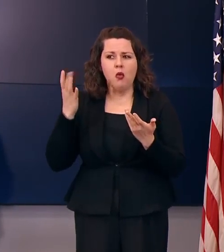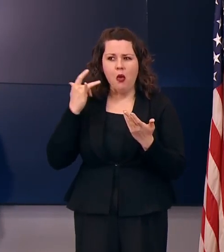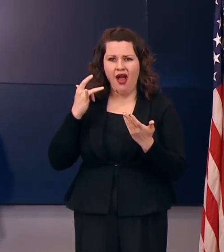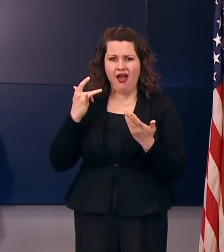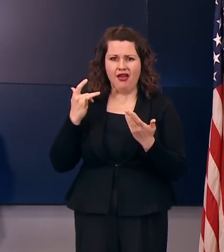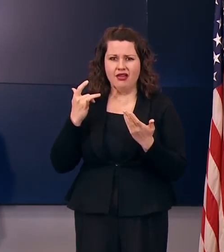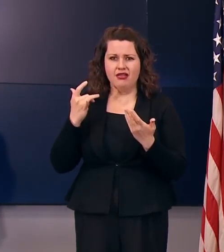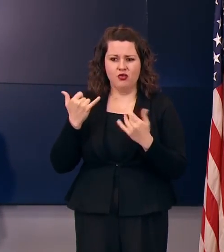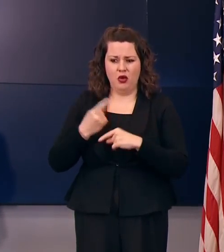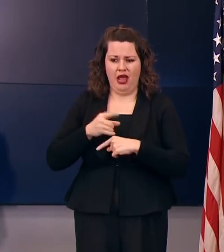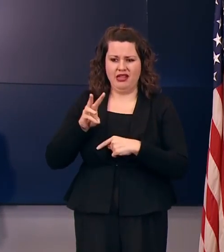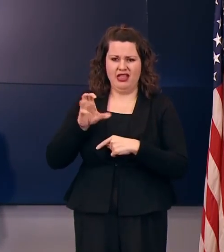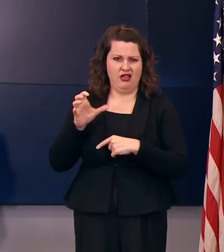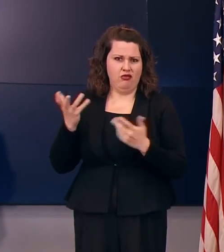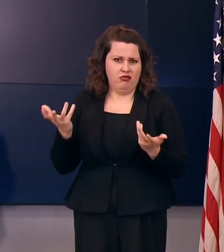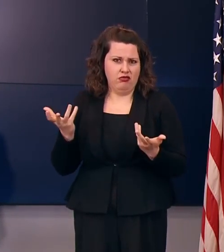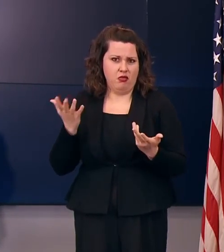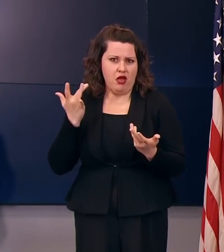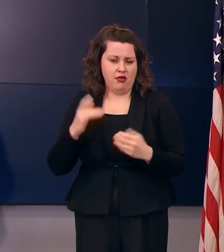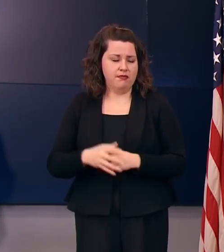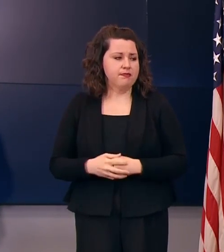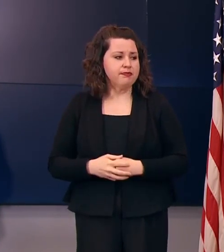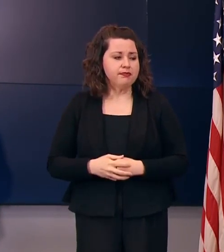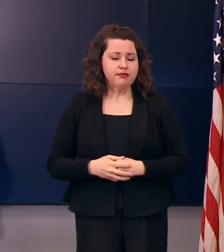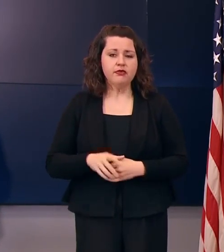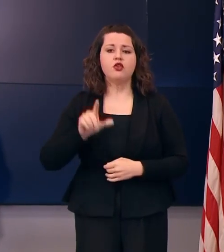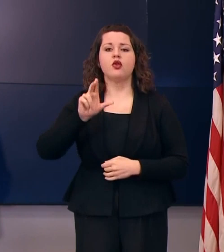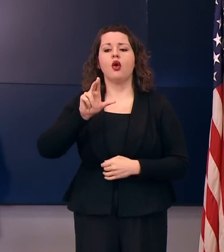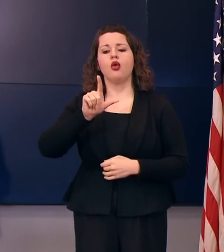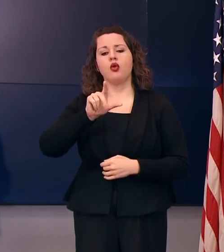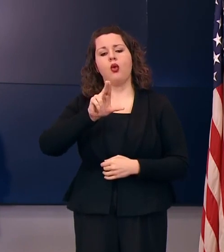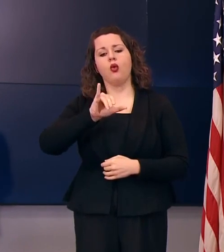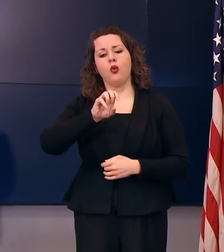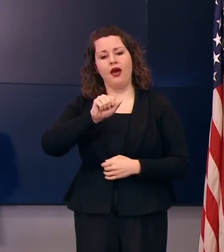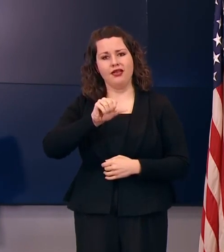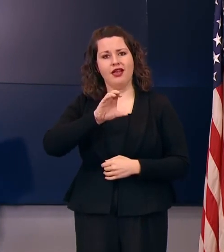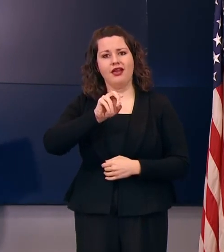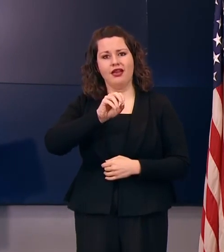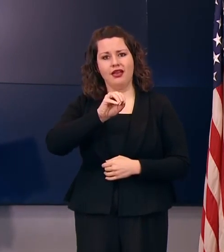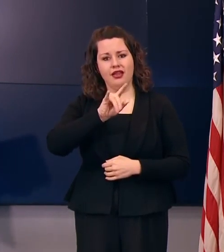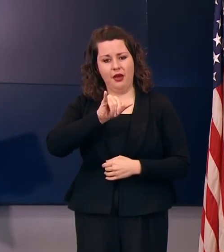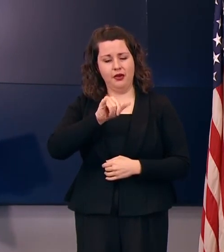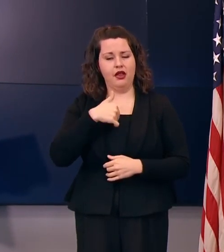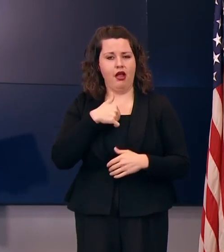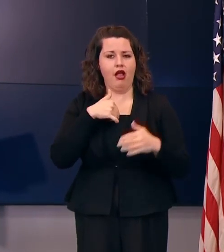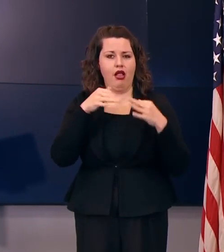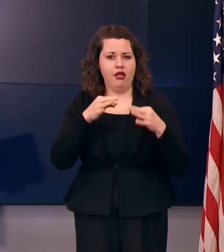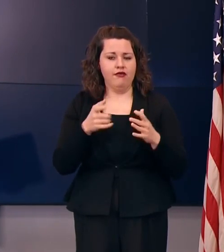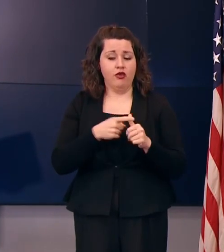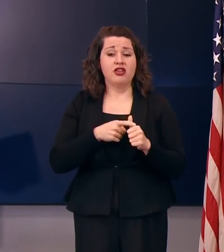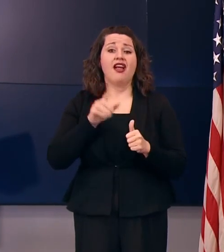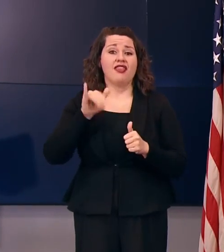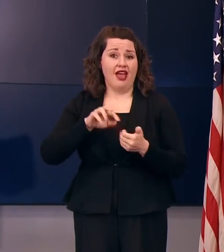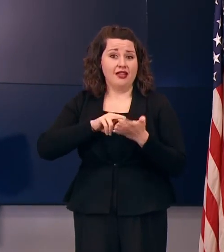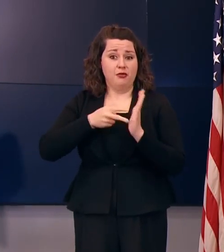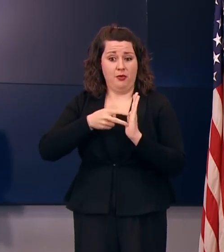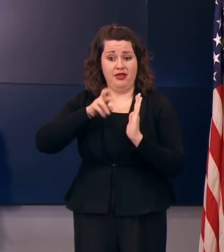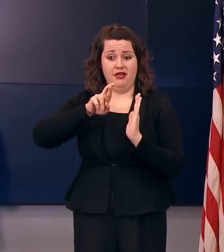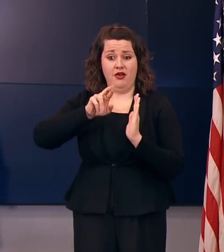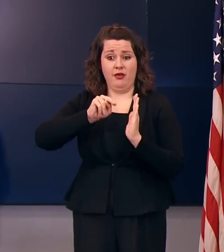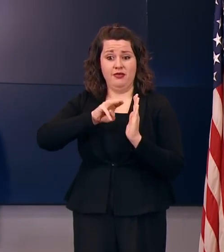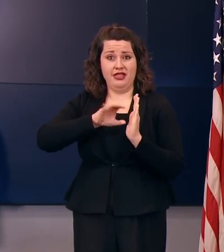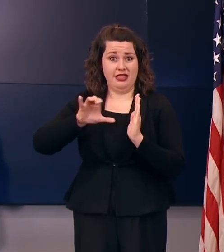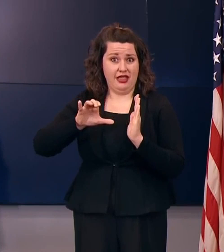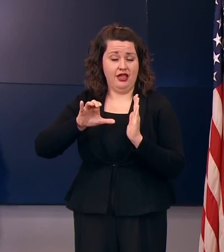that number down? Yeah. I'll talk about Loiza County first, and that's the whole purpose of the RMCC, so that we can look at this from a